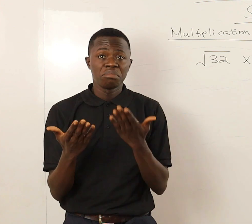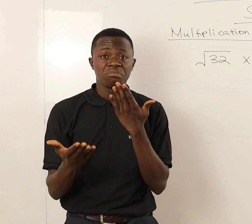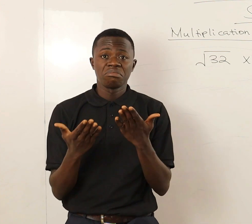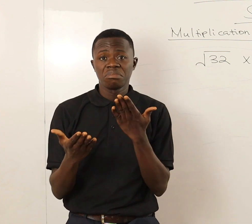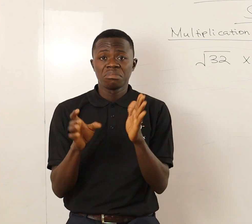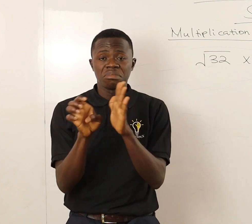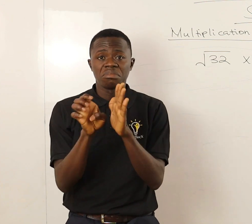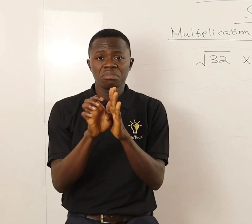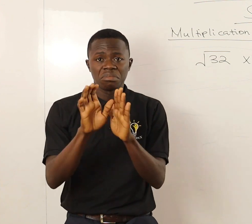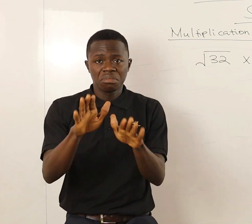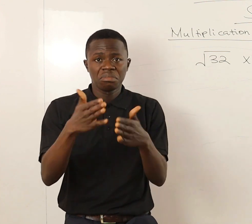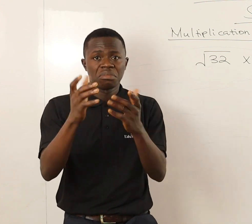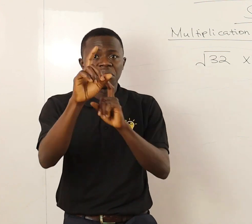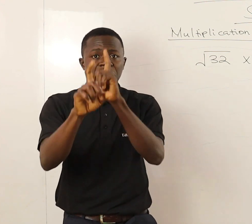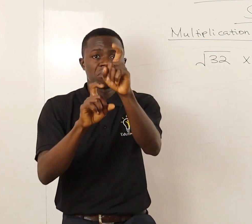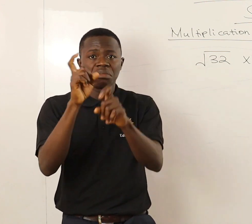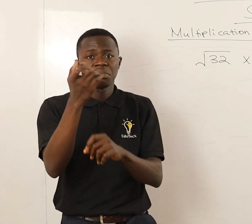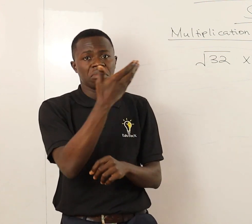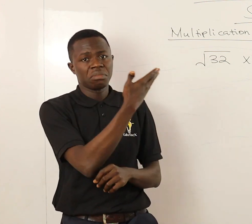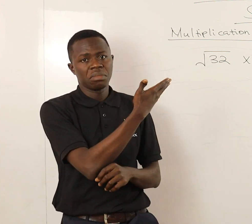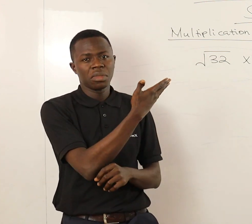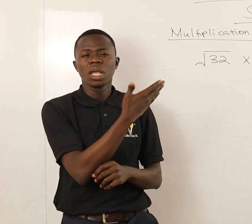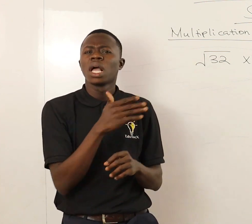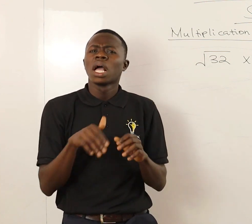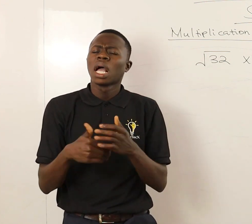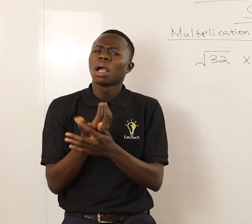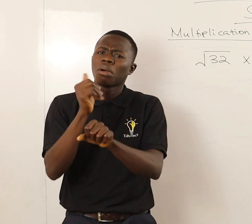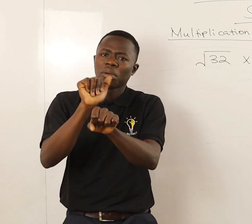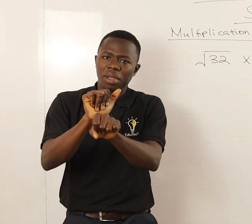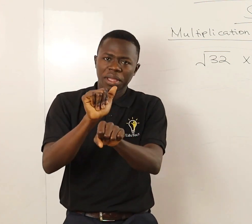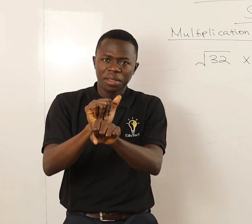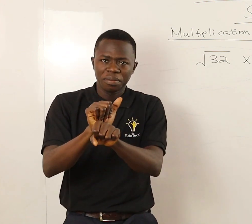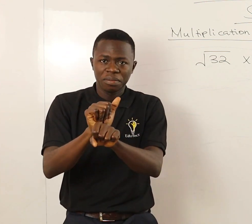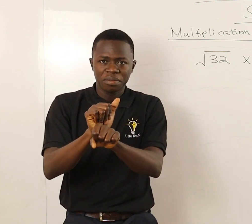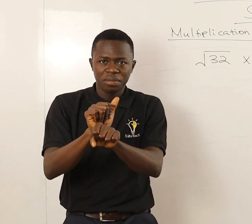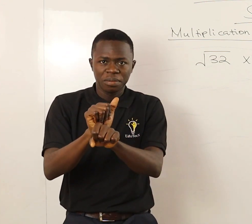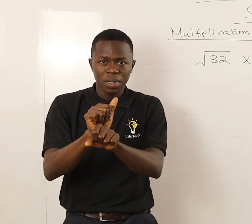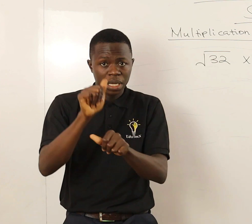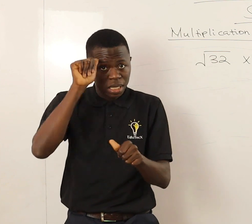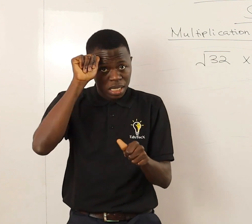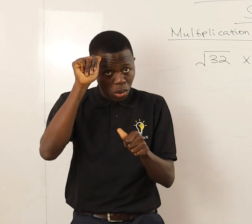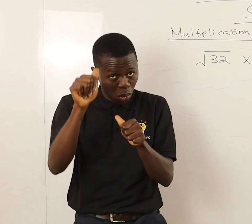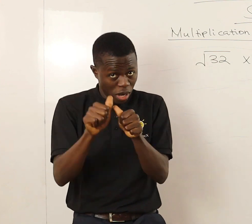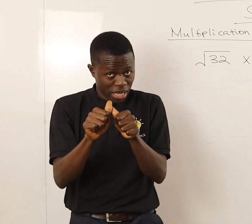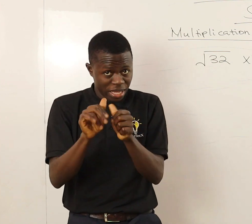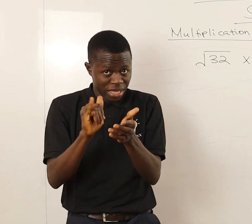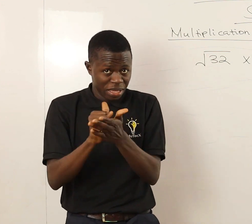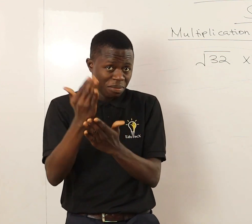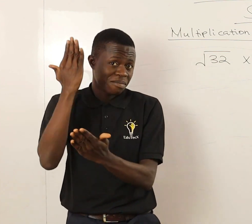when you are given this example, you would ask, how can we solve this? But remember, in previous lessons, we've said